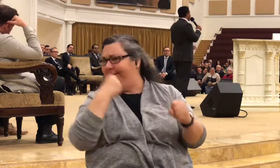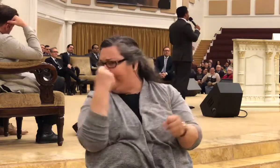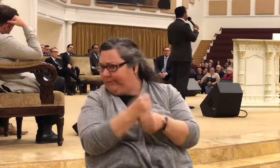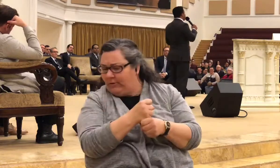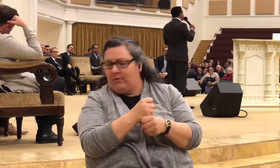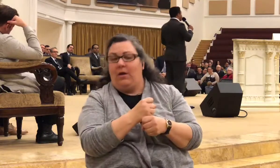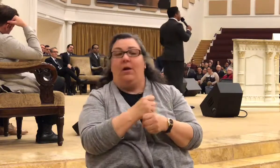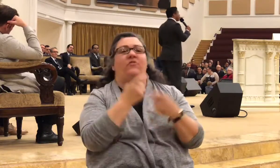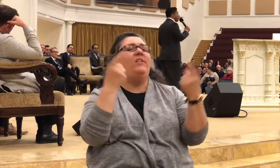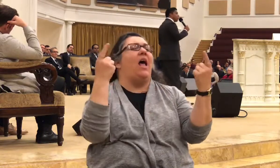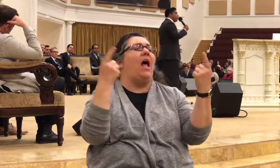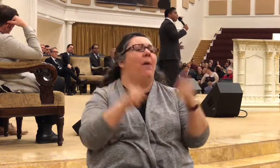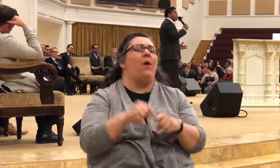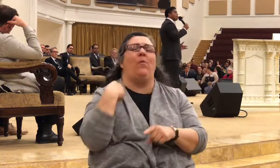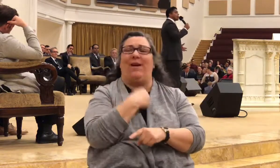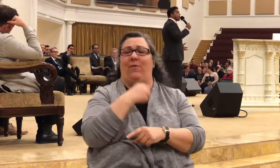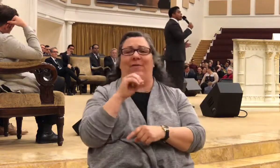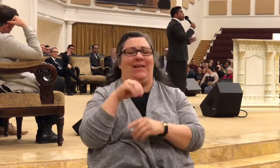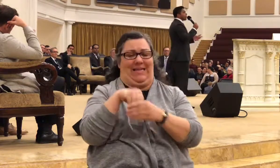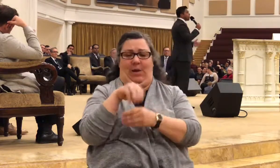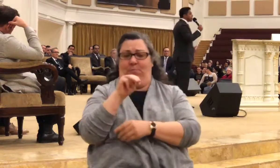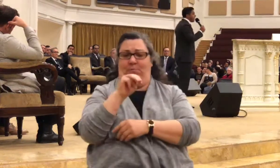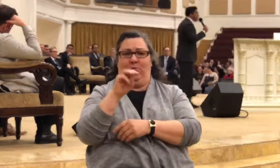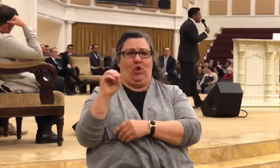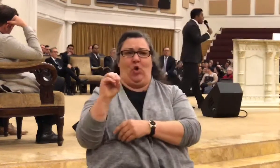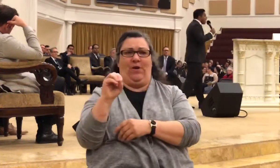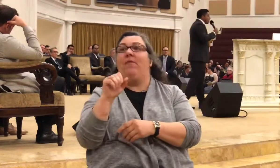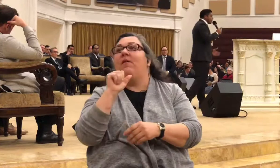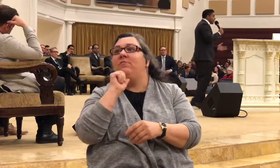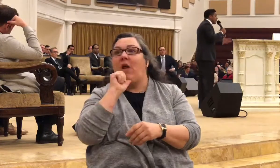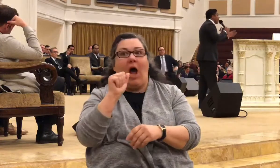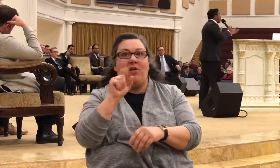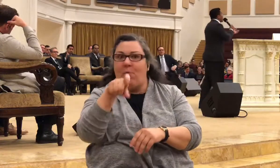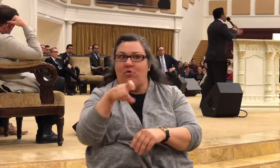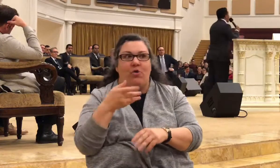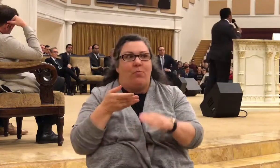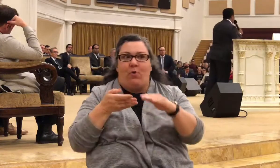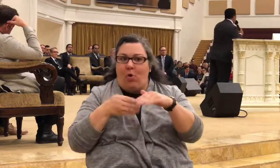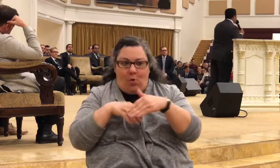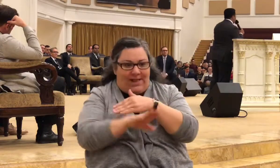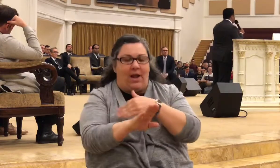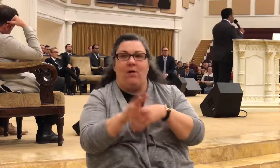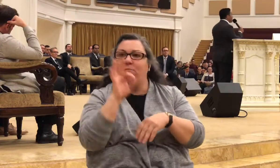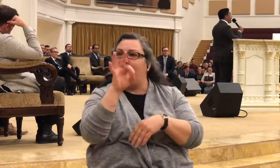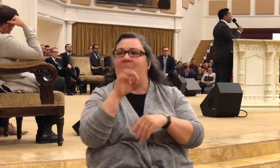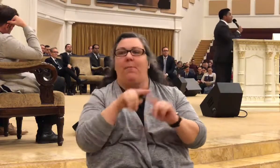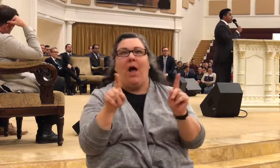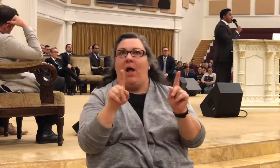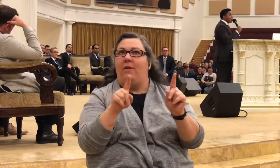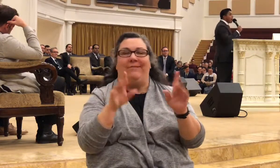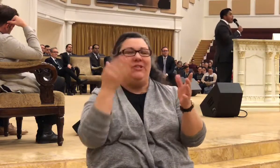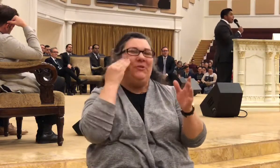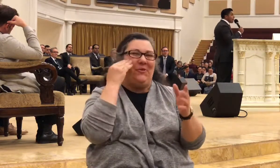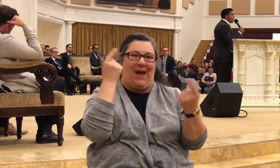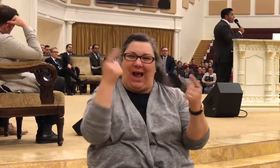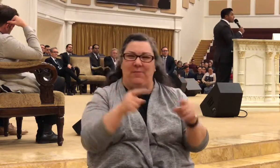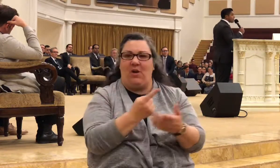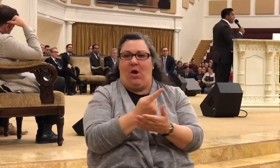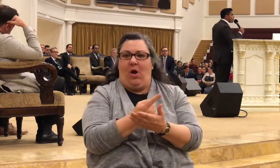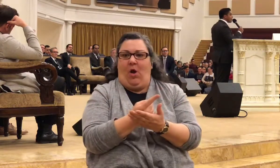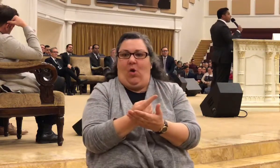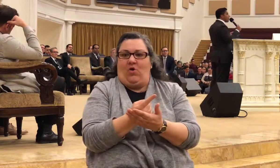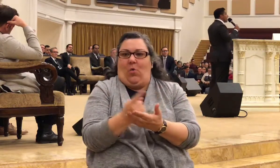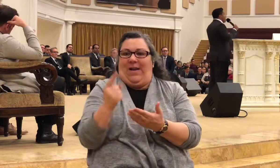happened to be in Missouri. We weren't even scheduled to preach there until about a week prior, which doesn't always happen, you know. But I